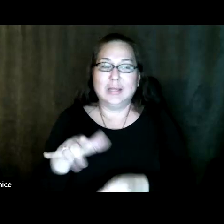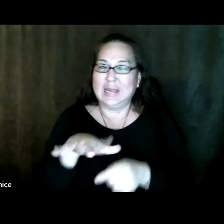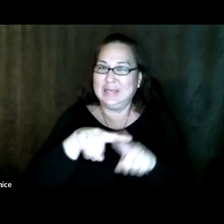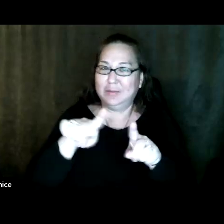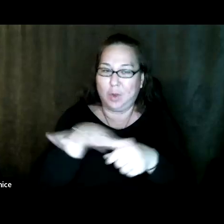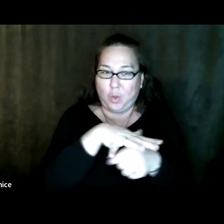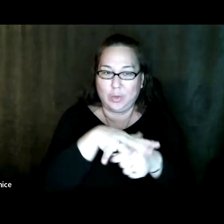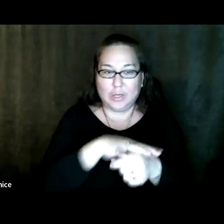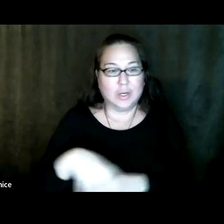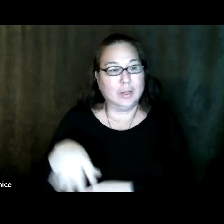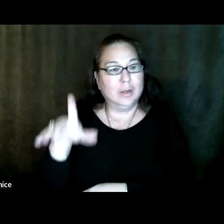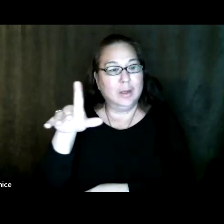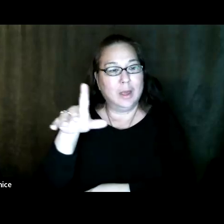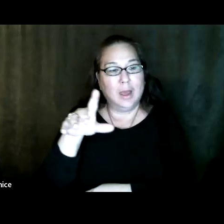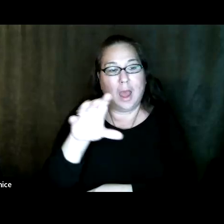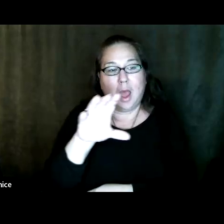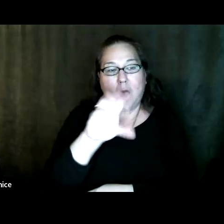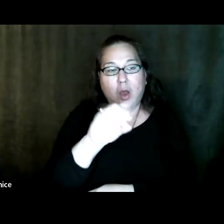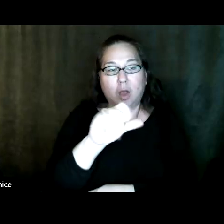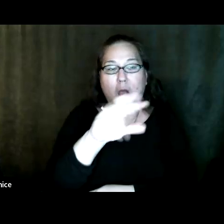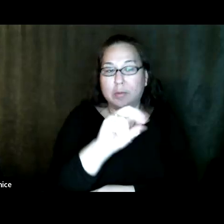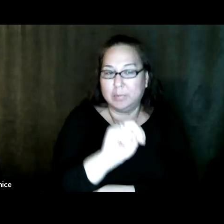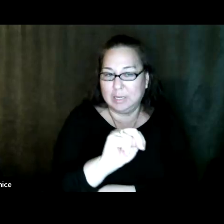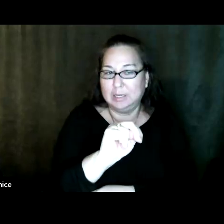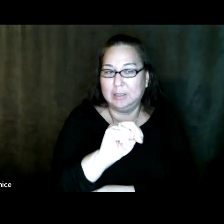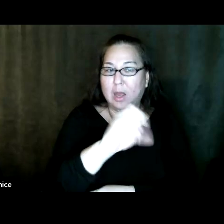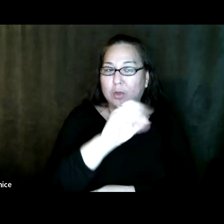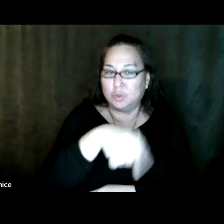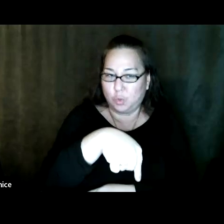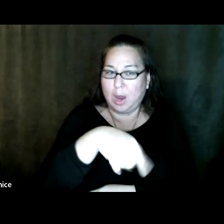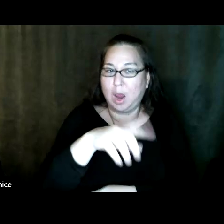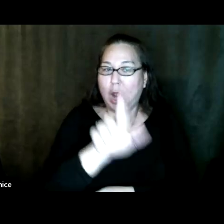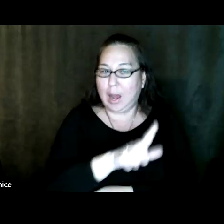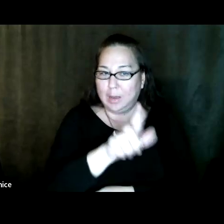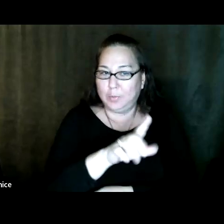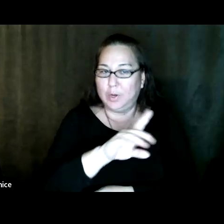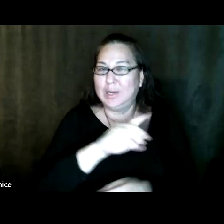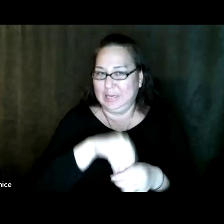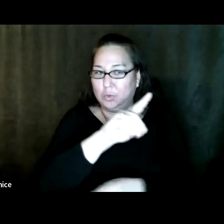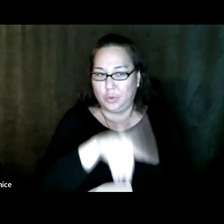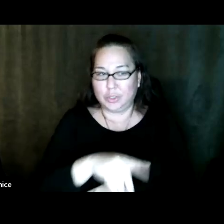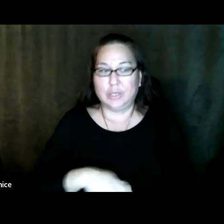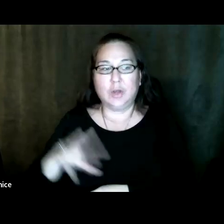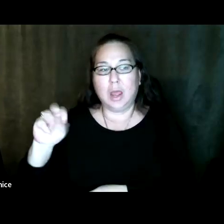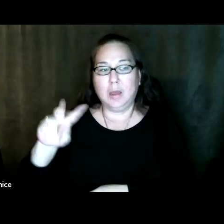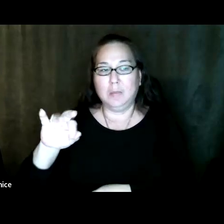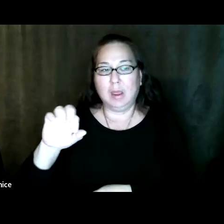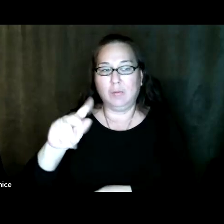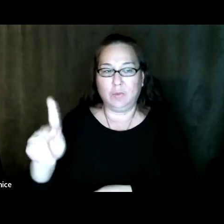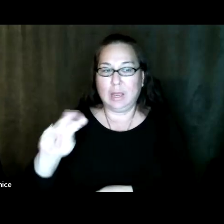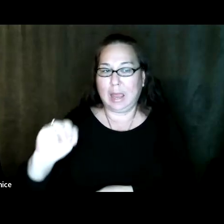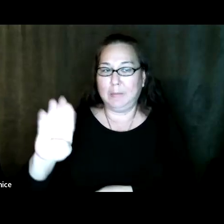MBTA Station in East Boston, and the Mattapan Library in Mattapan. It's really going to be a fun evening, as it always is, so please join